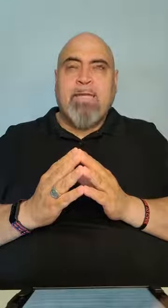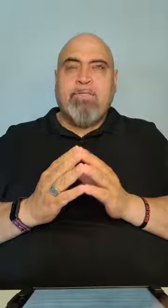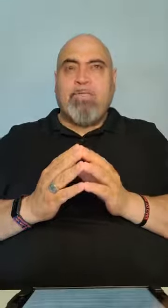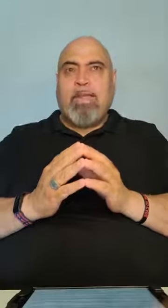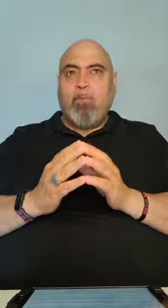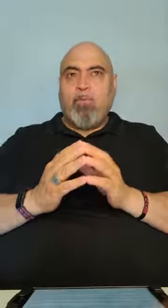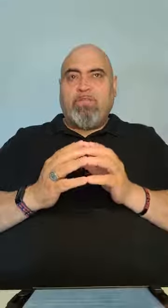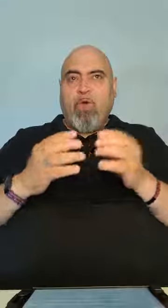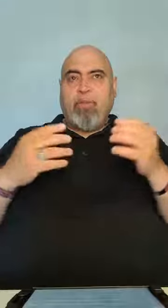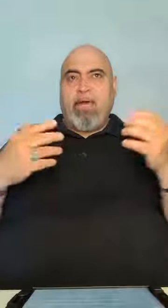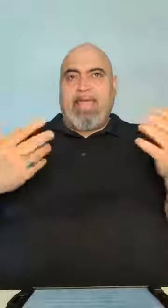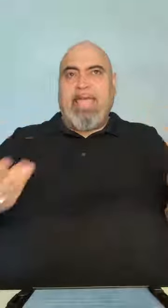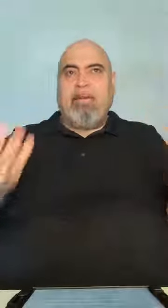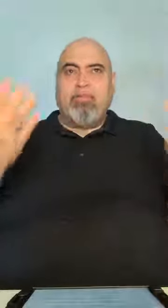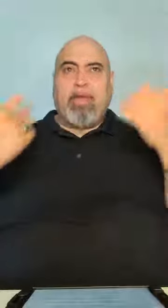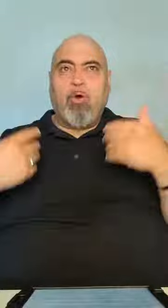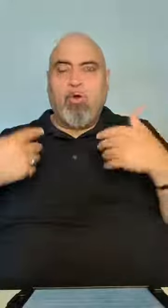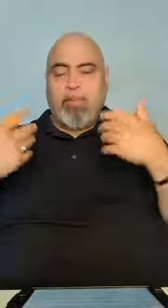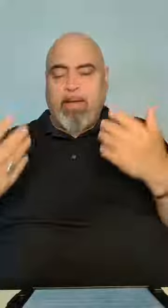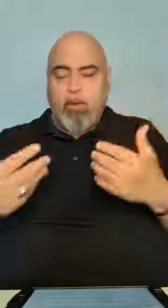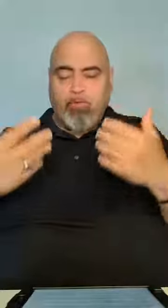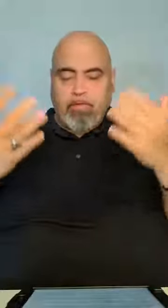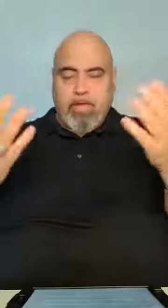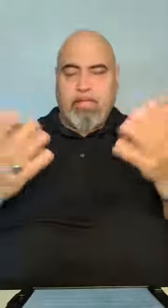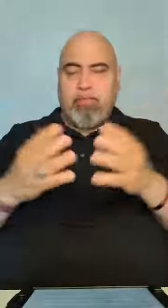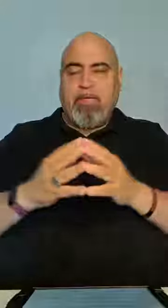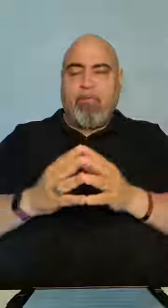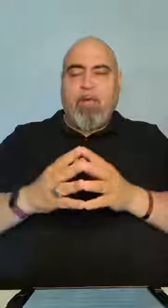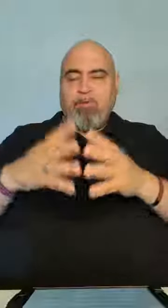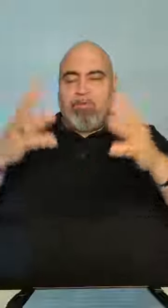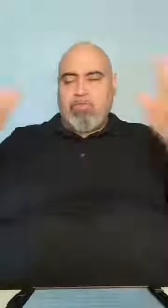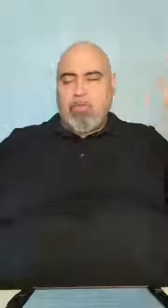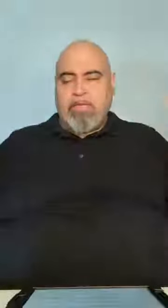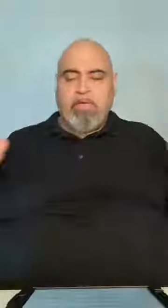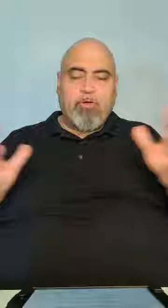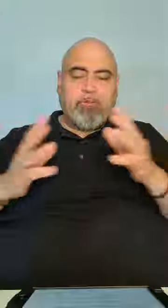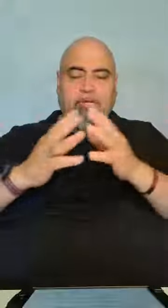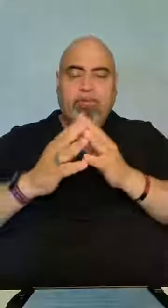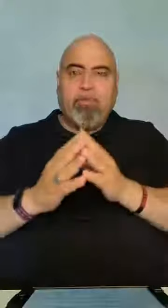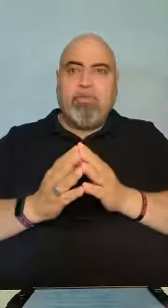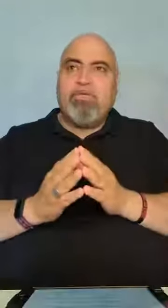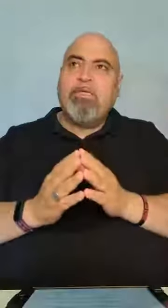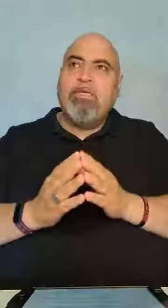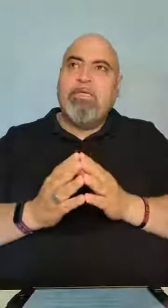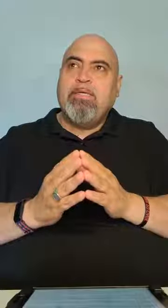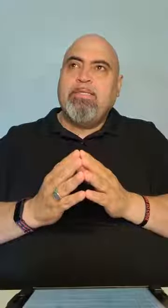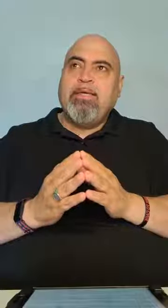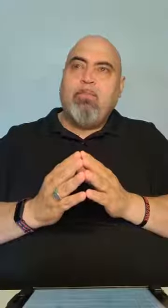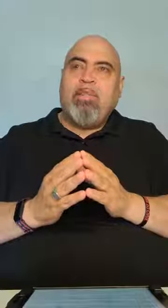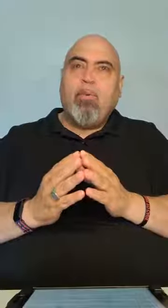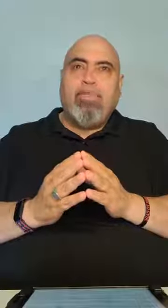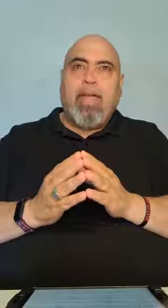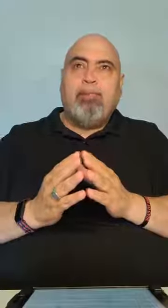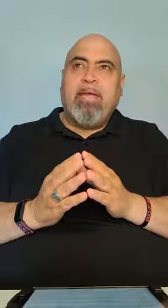See, it's like when we talk about, "I came to my own and my own rejected me." And throughout so many years, people used to tell me that what that meant